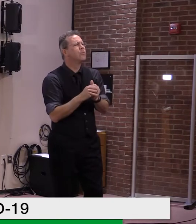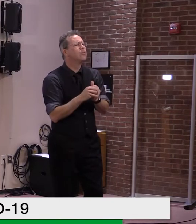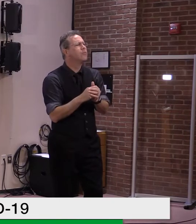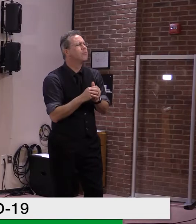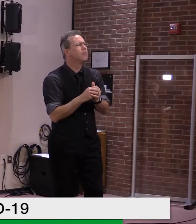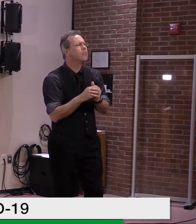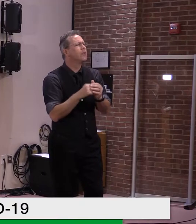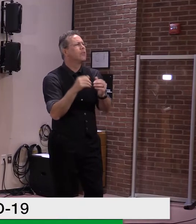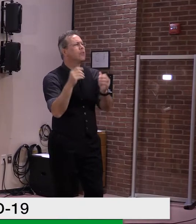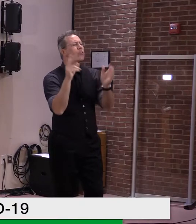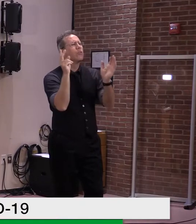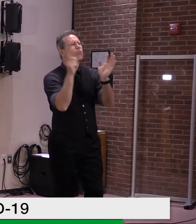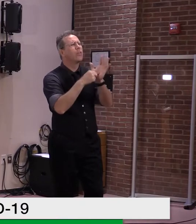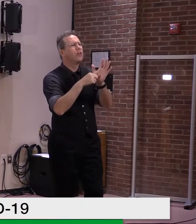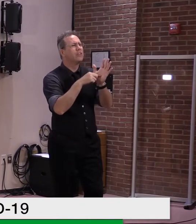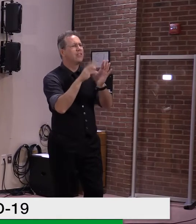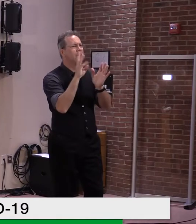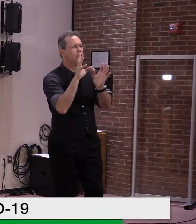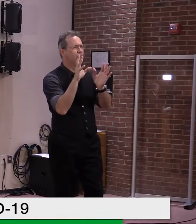Okay.